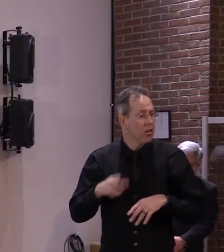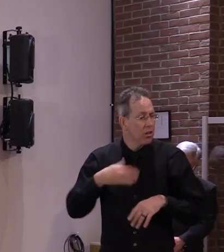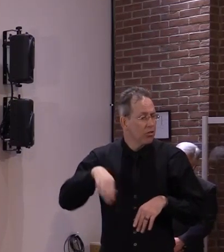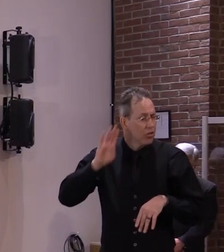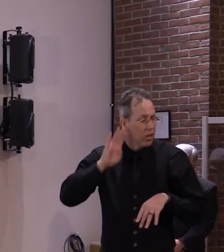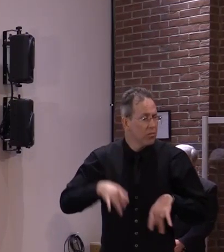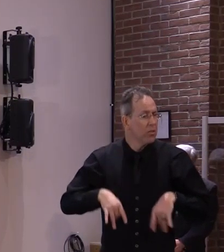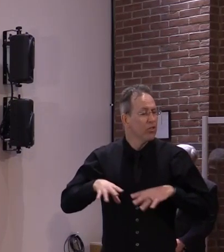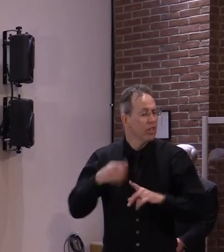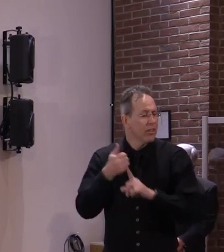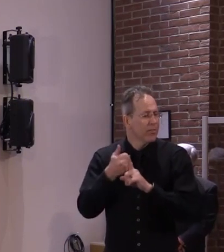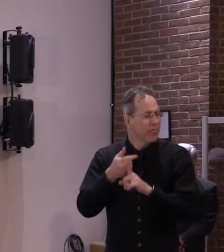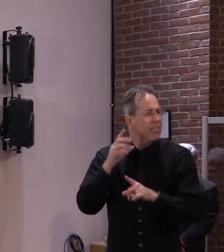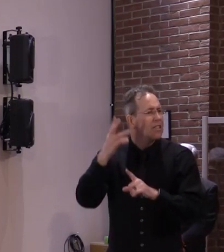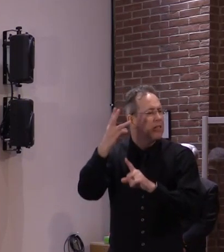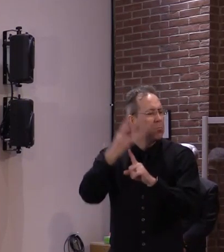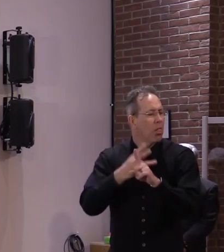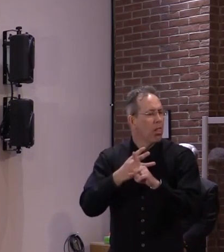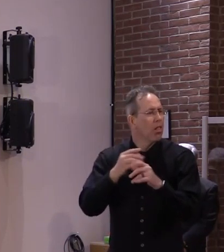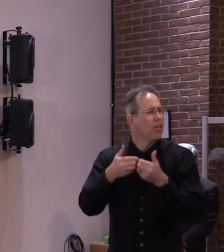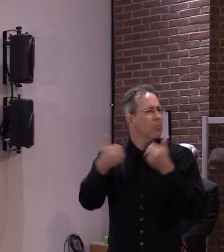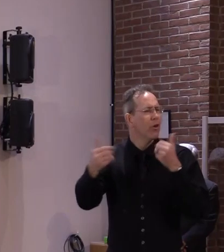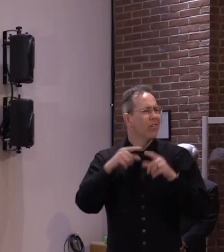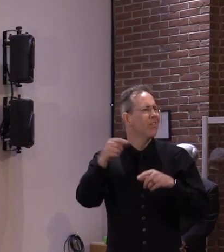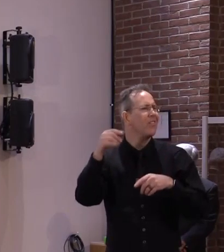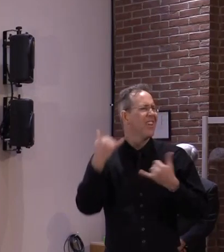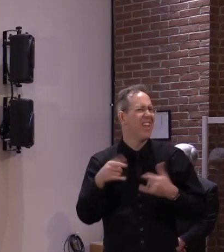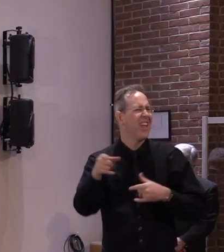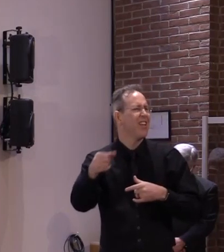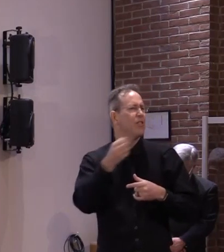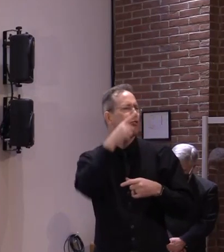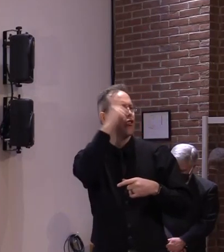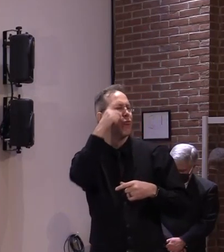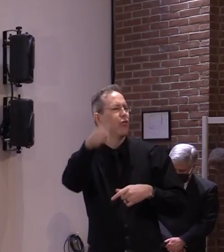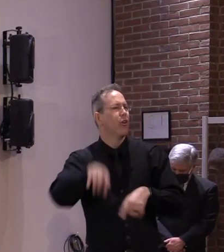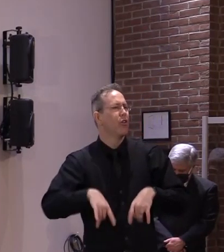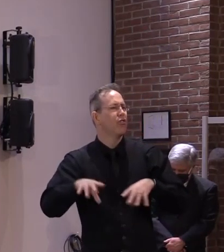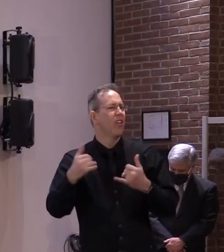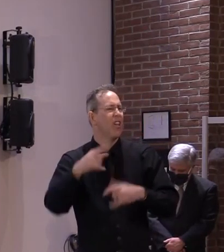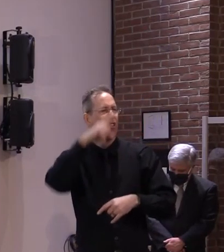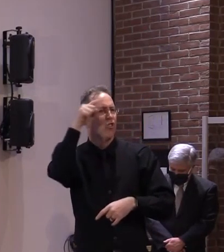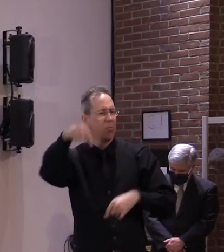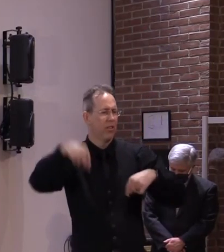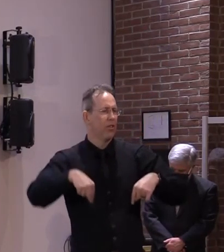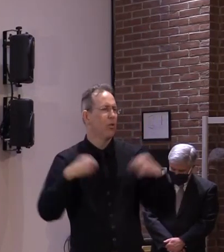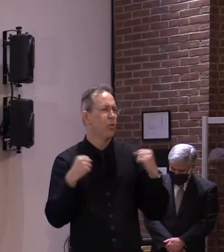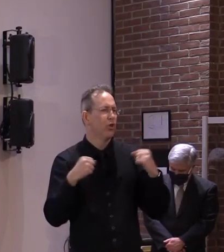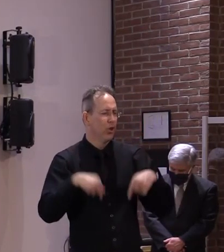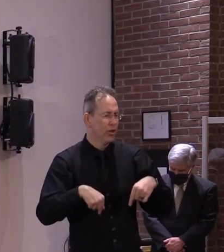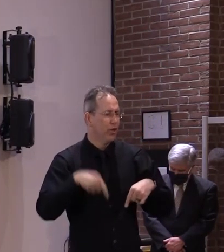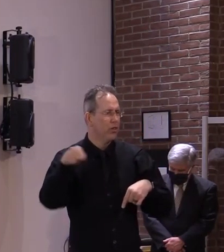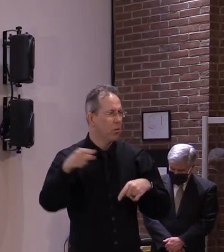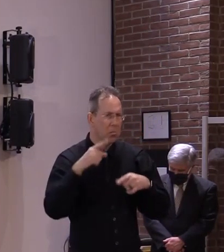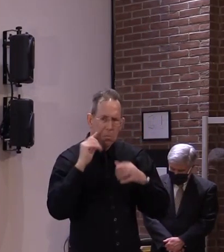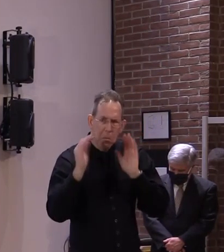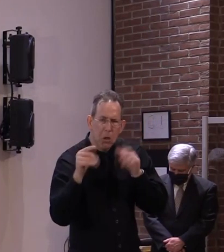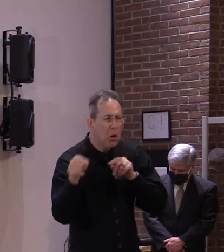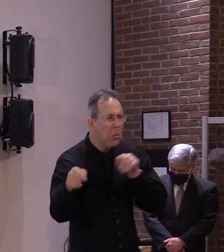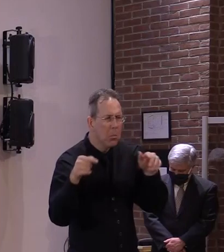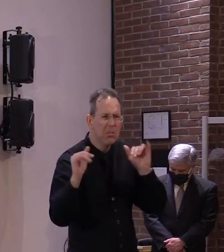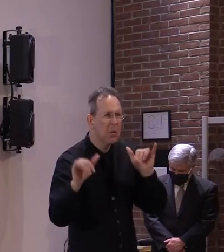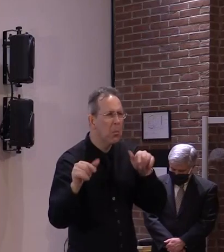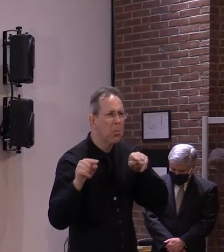that the Northern Hemisphere can replicate that. And as the governor and you have both stated, so many of the habits that we've had